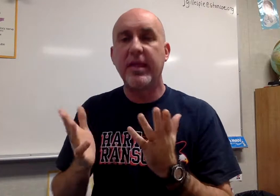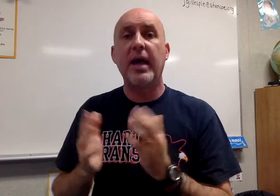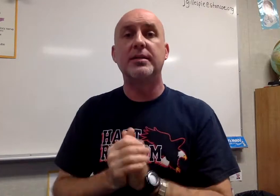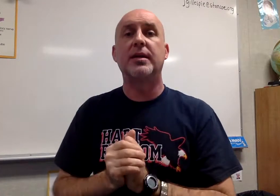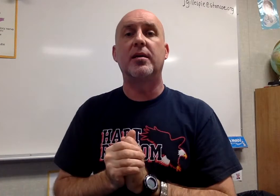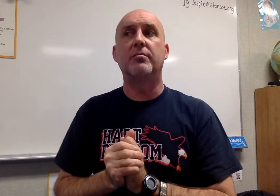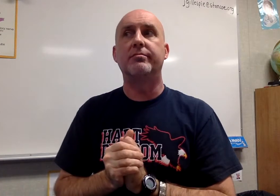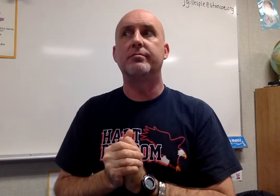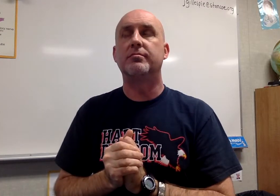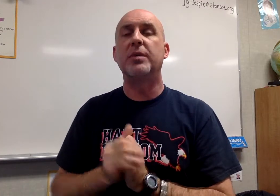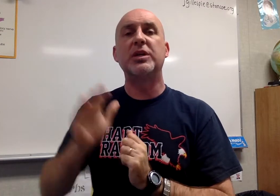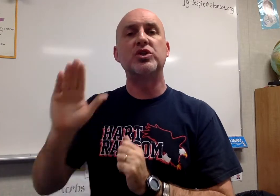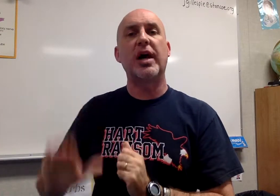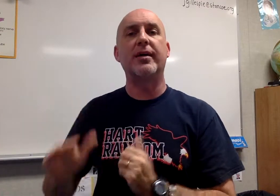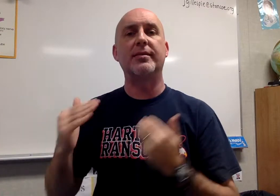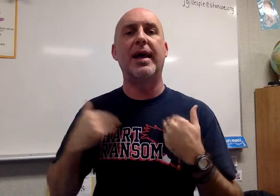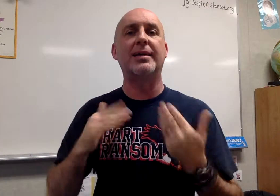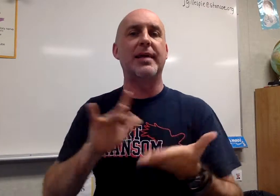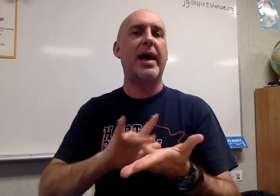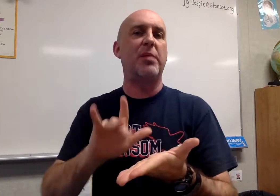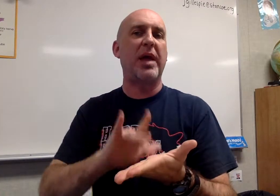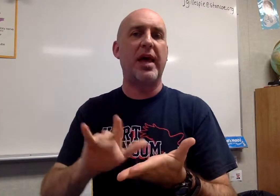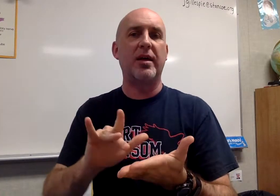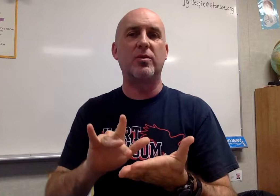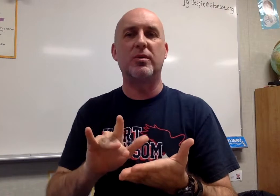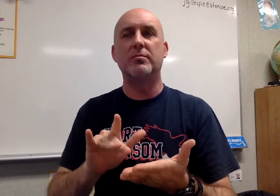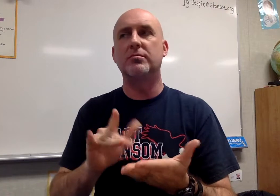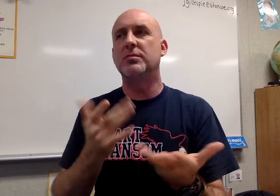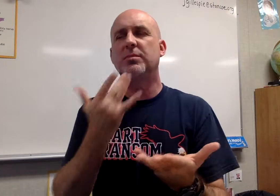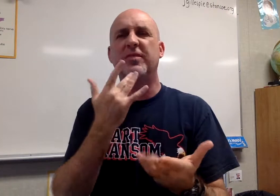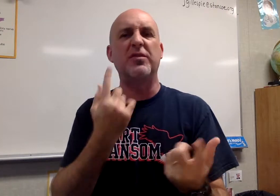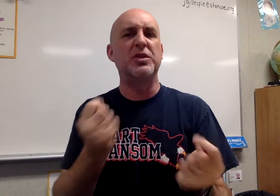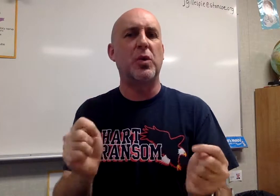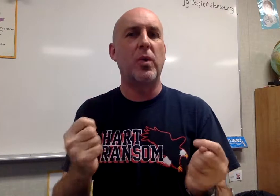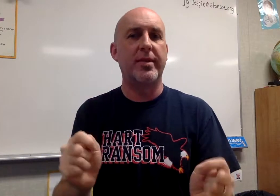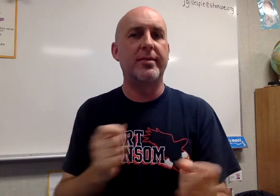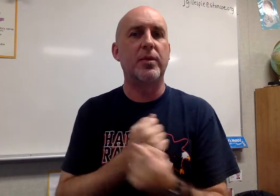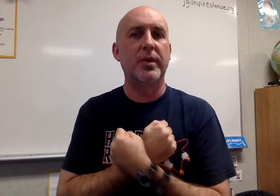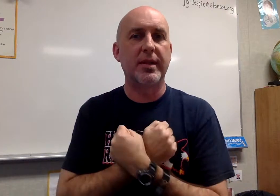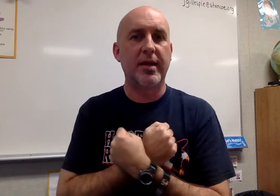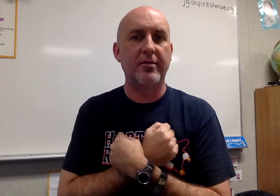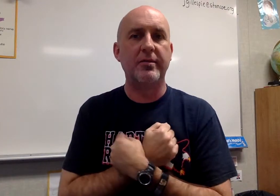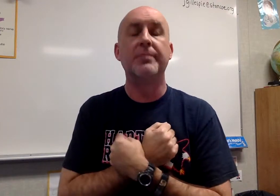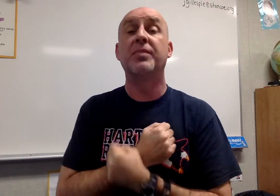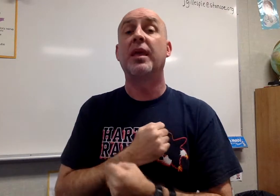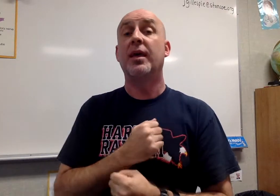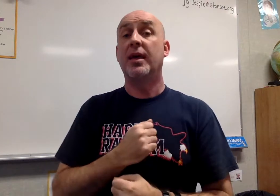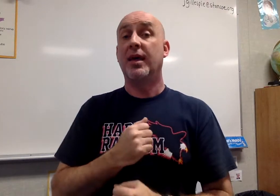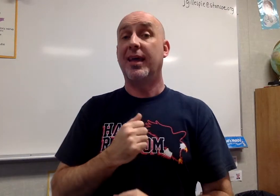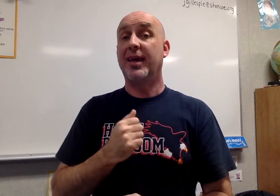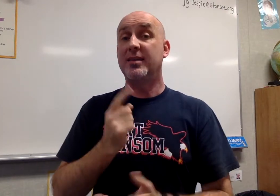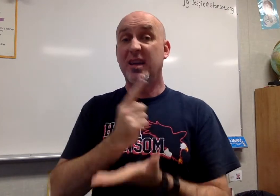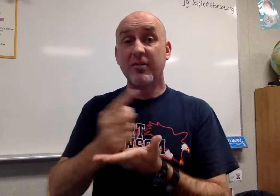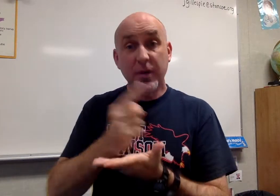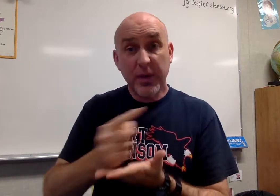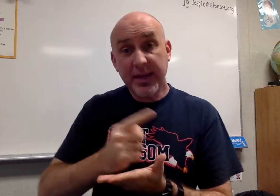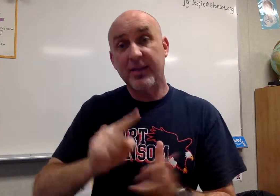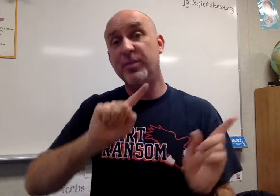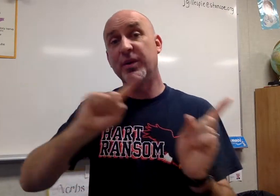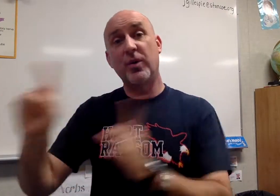that maybe a child has an iPad or some favorite toy that they really love. And every week you've been going